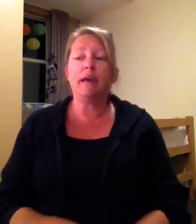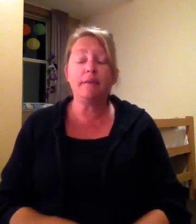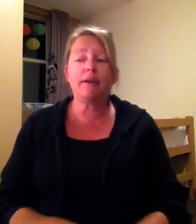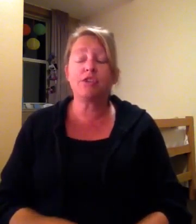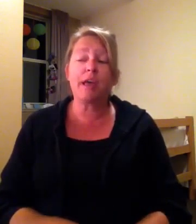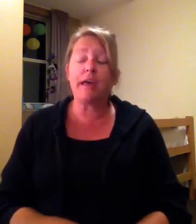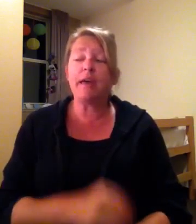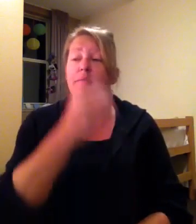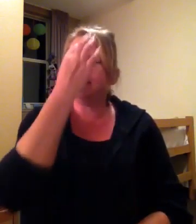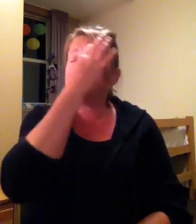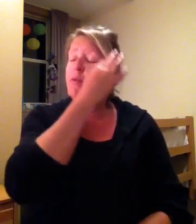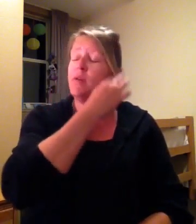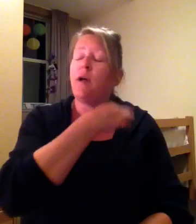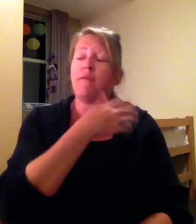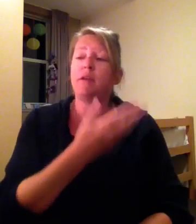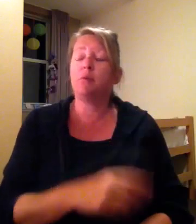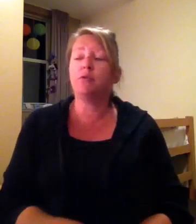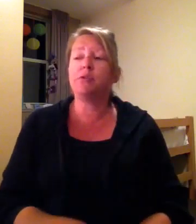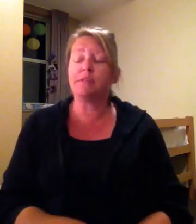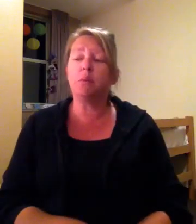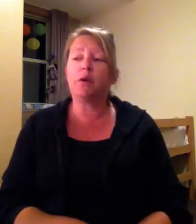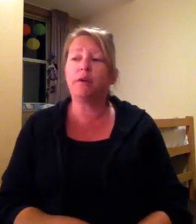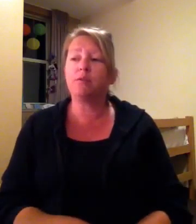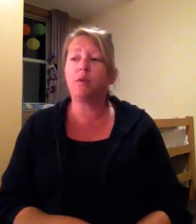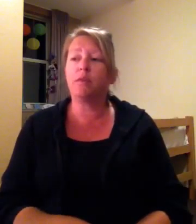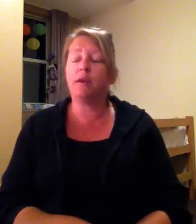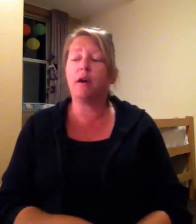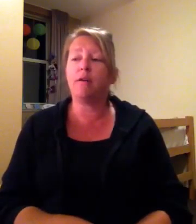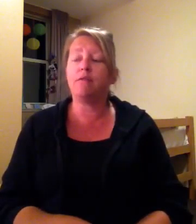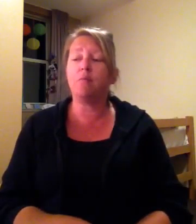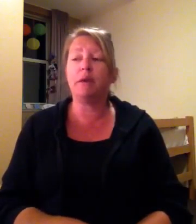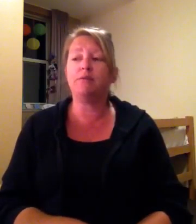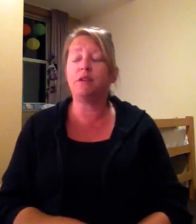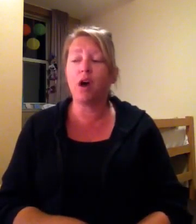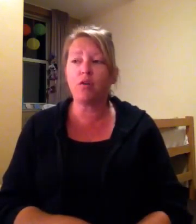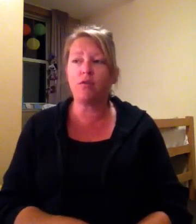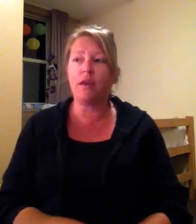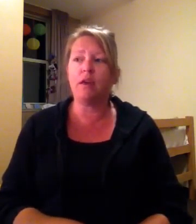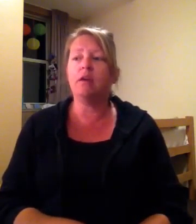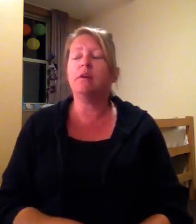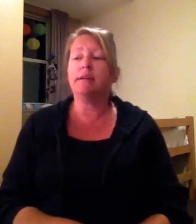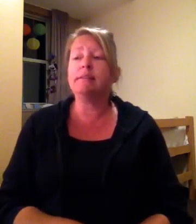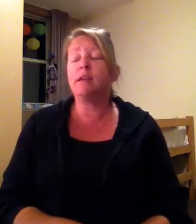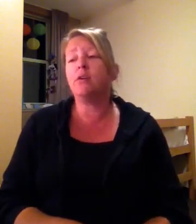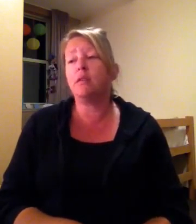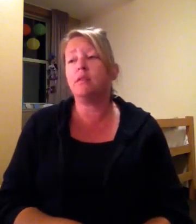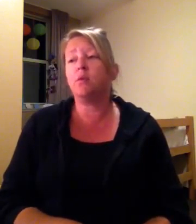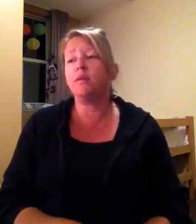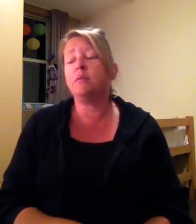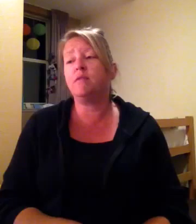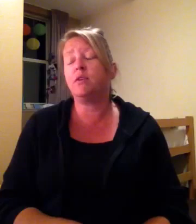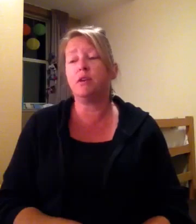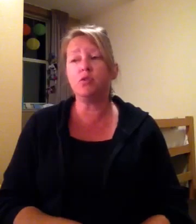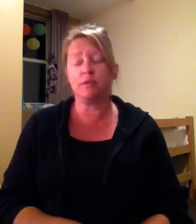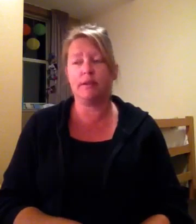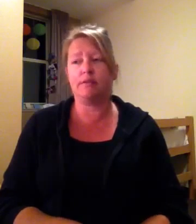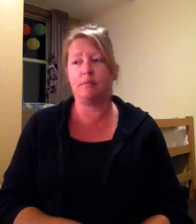Yes, actually I am. Even though I don't have any personal experience with the film-based photography, it's an area that's always been very interesting to